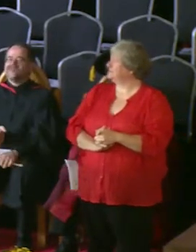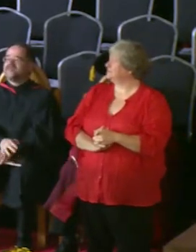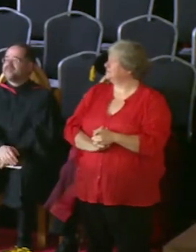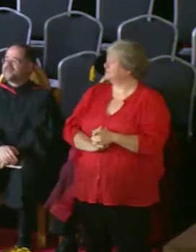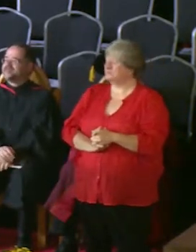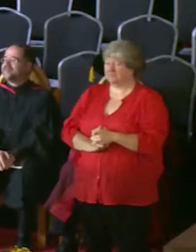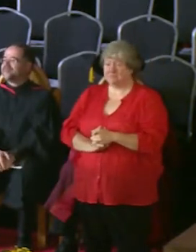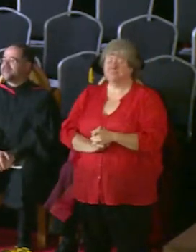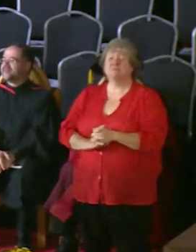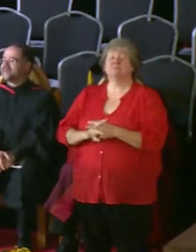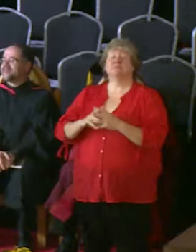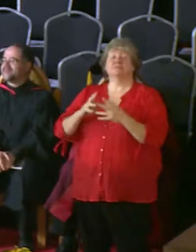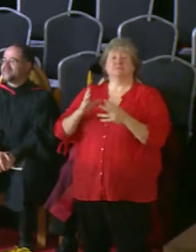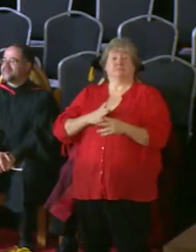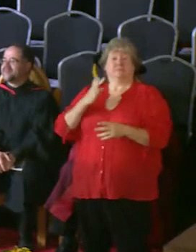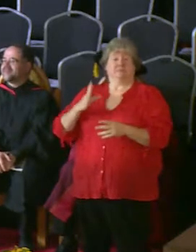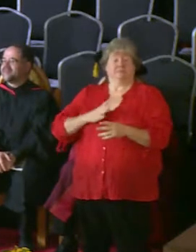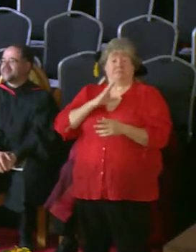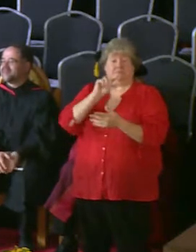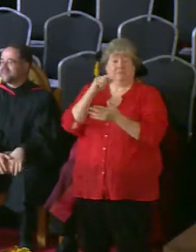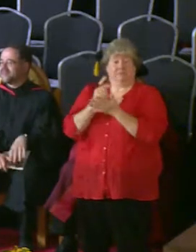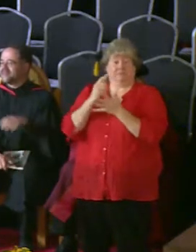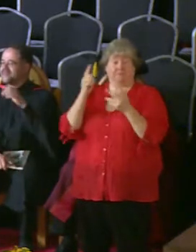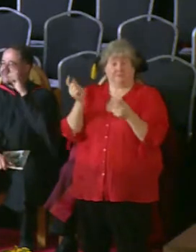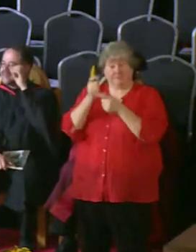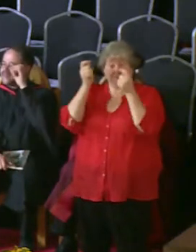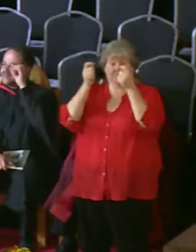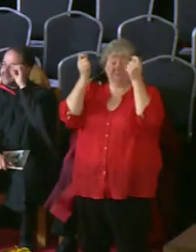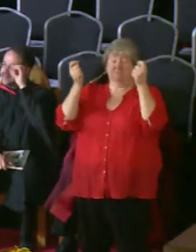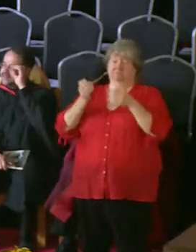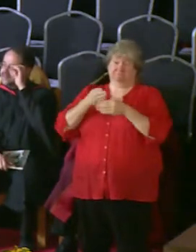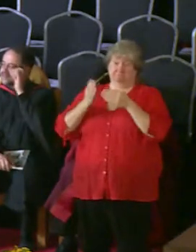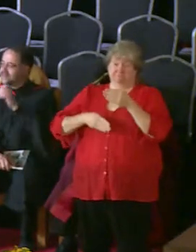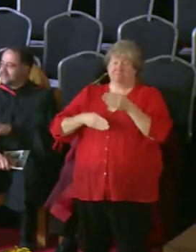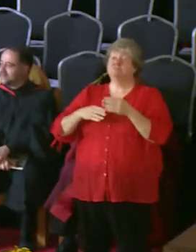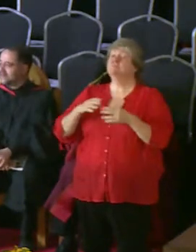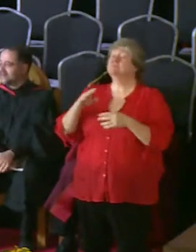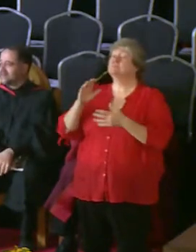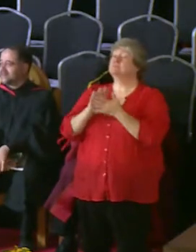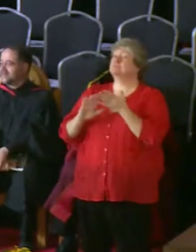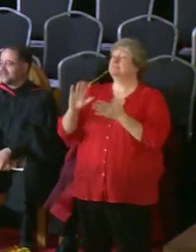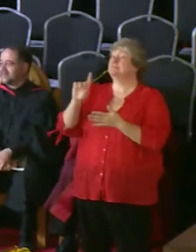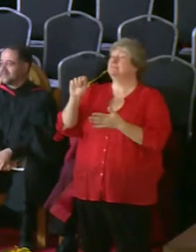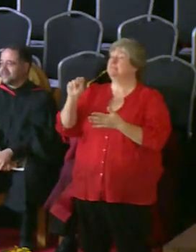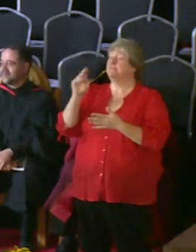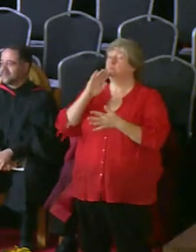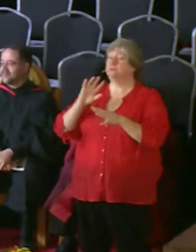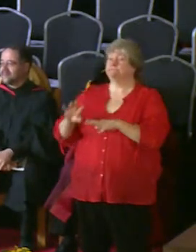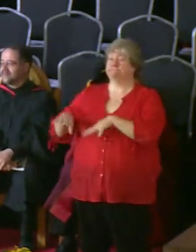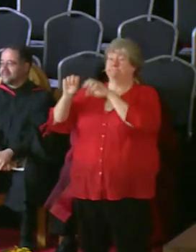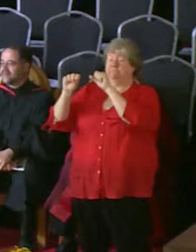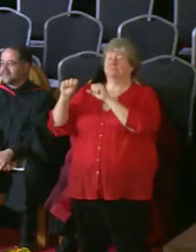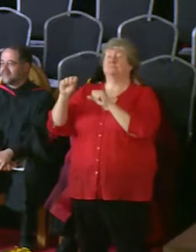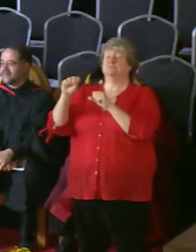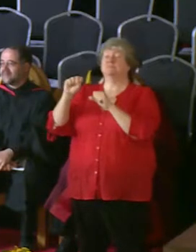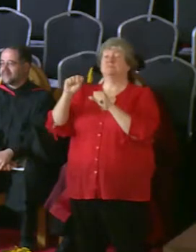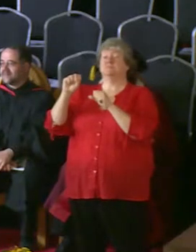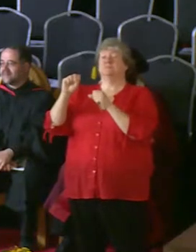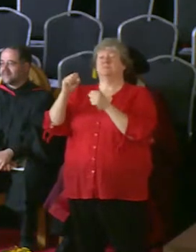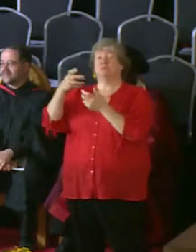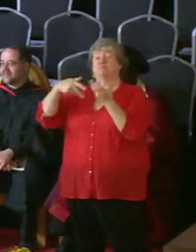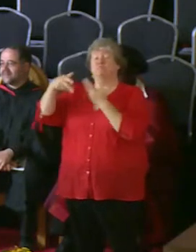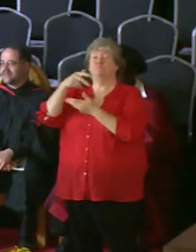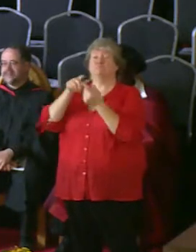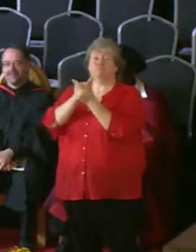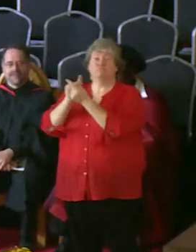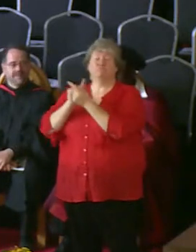So this concludes our formal convocation ceremony. The College Dean will host a reception for all graduates and their guests in Creelman Hall, right